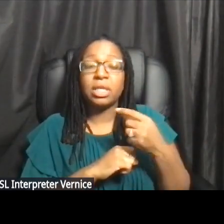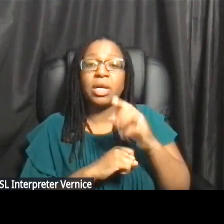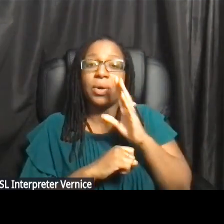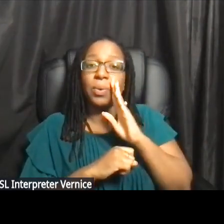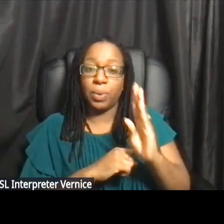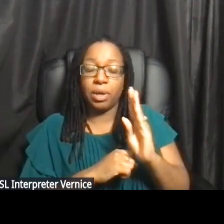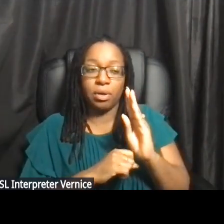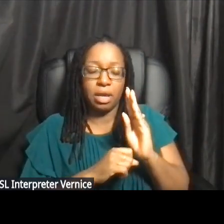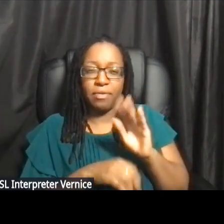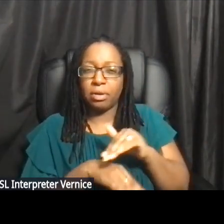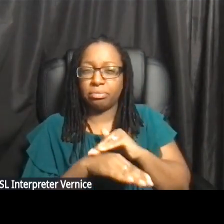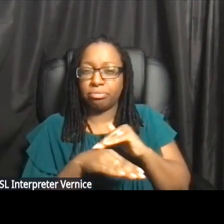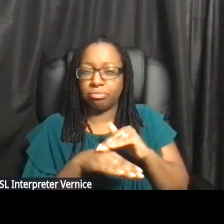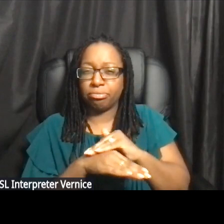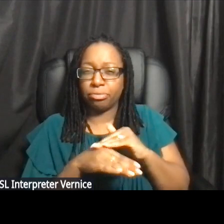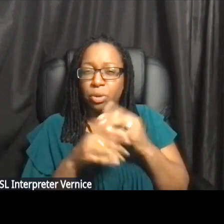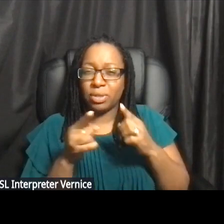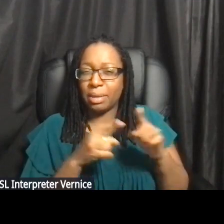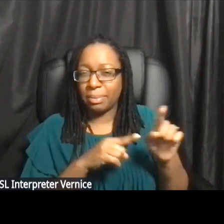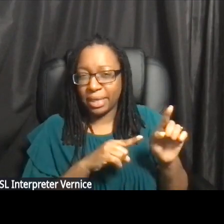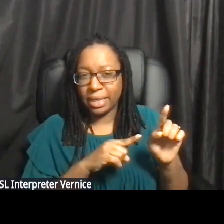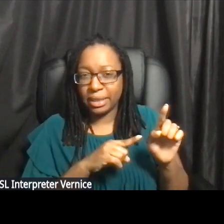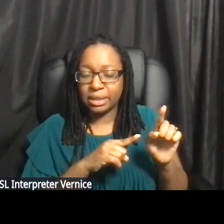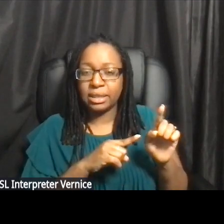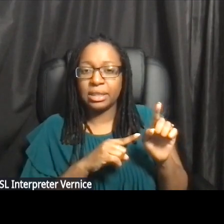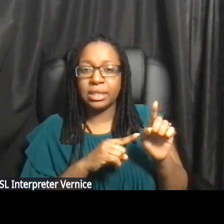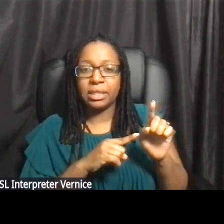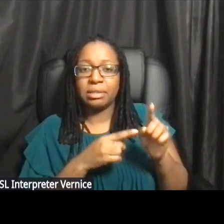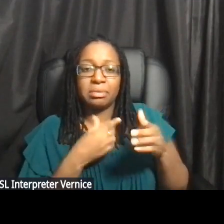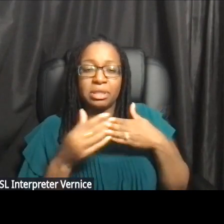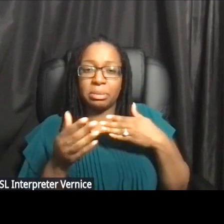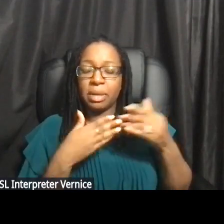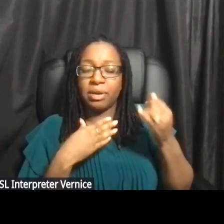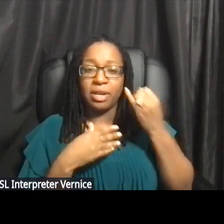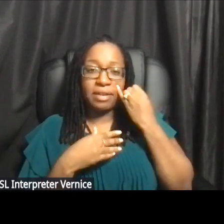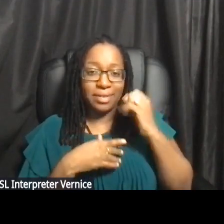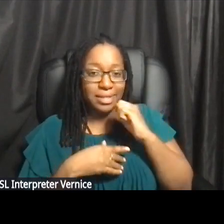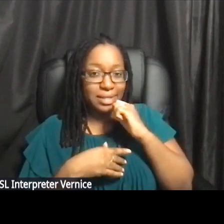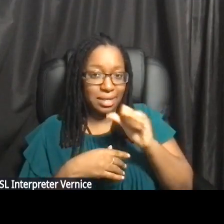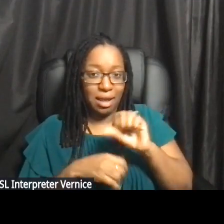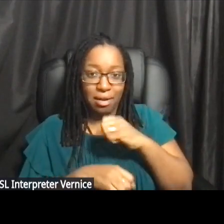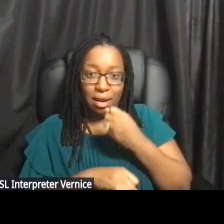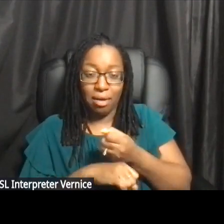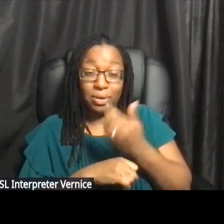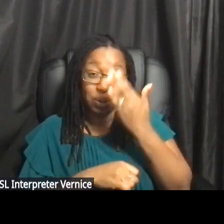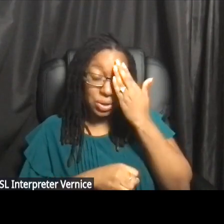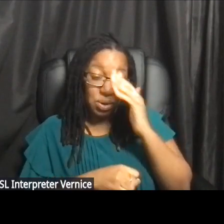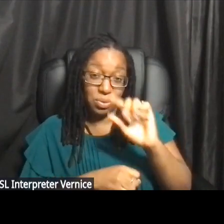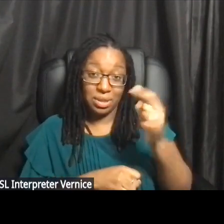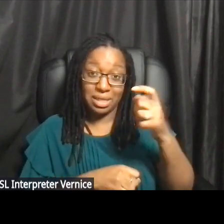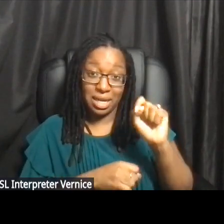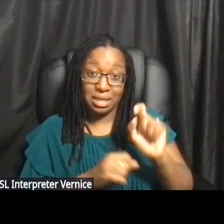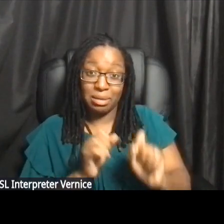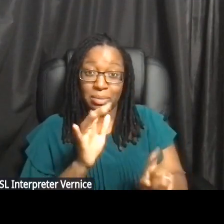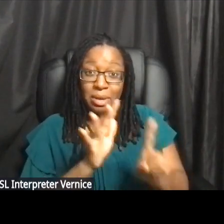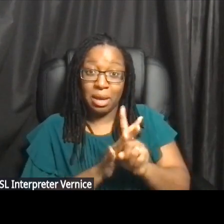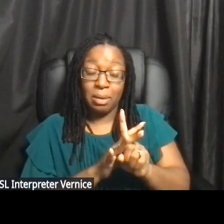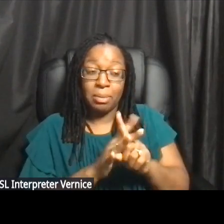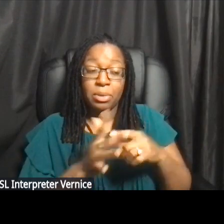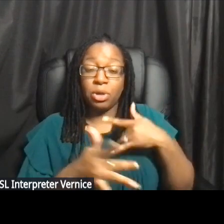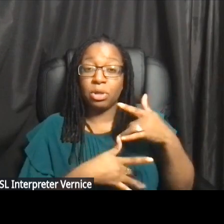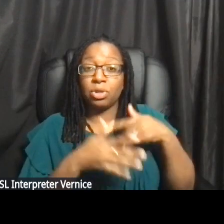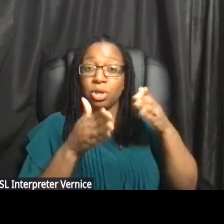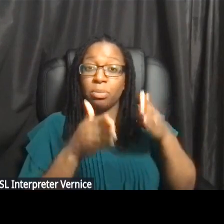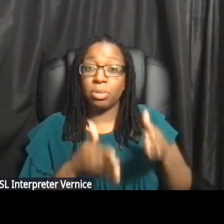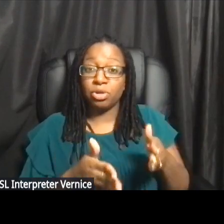preview in your phone, on your phone screen, even if you haven't unlocked your phone, right? When a text pops up, if you're worried about someone getting a hold of your phone, you can